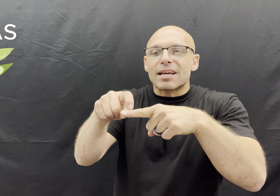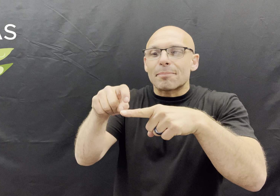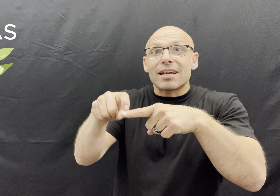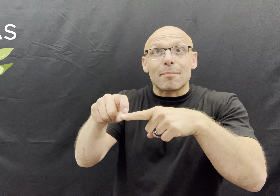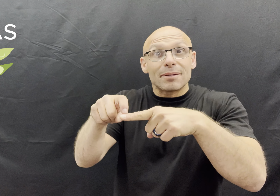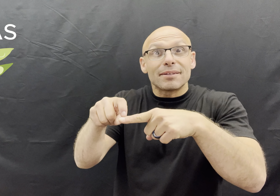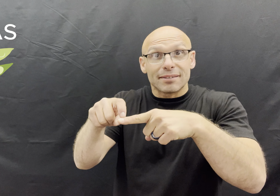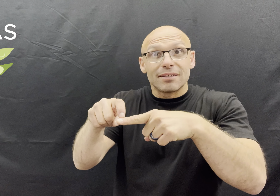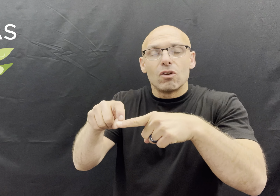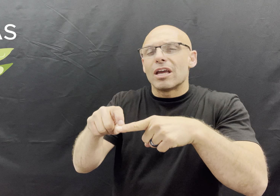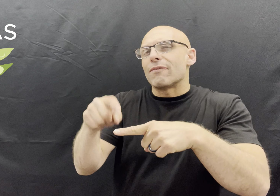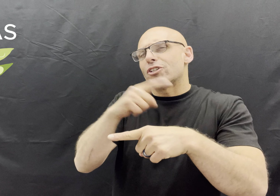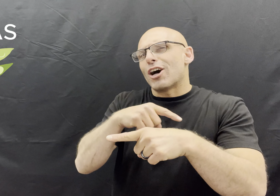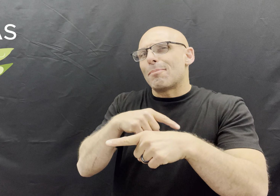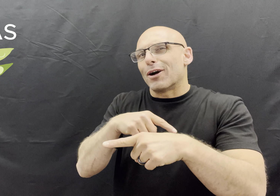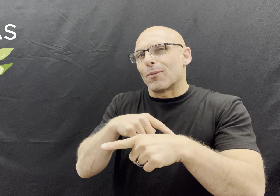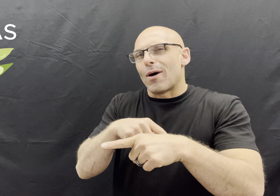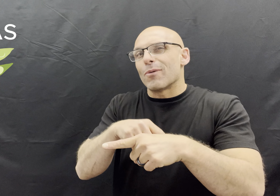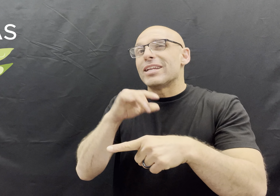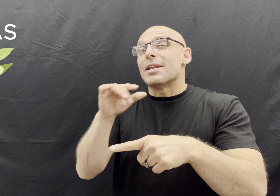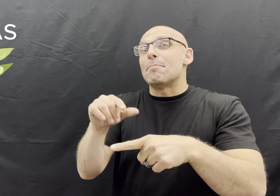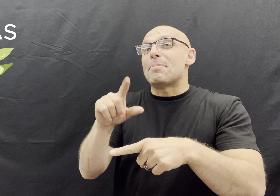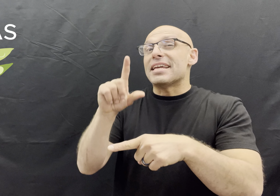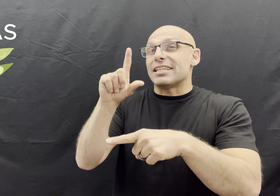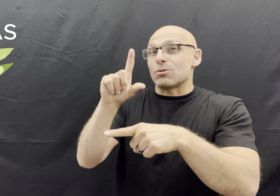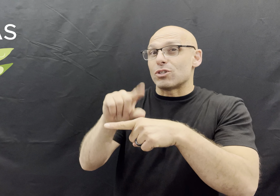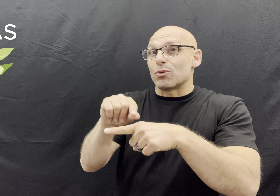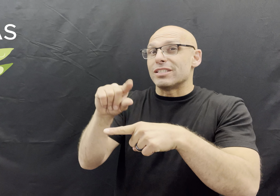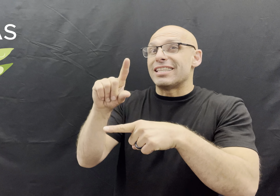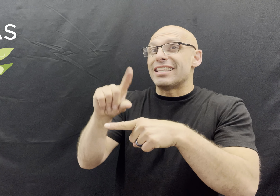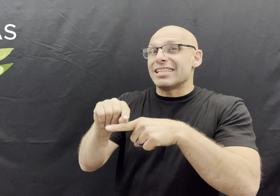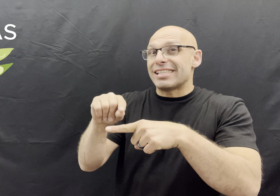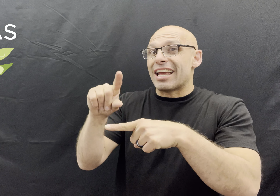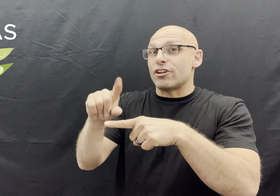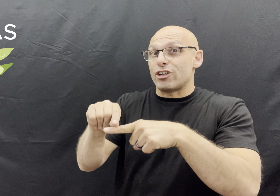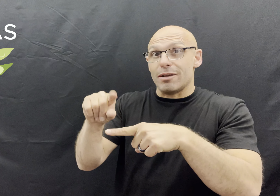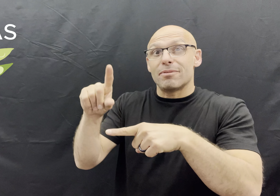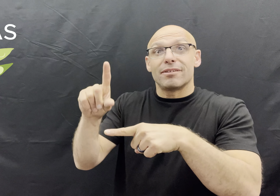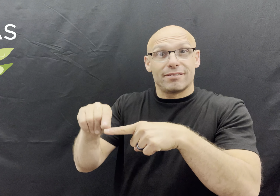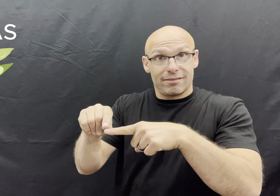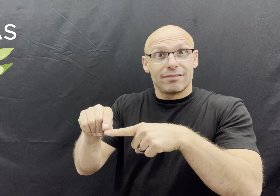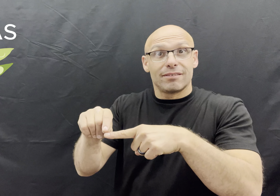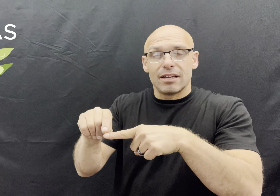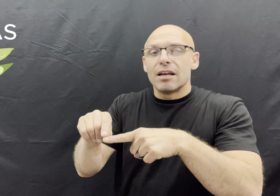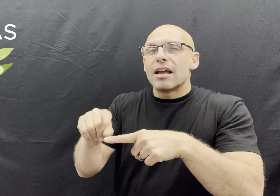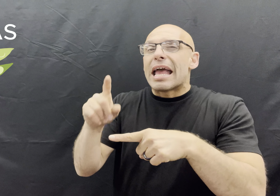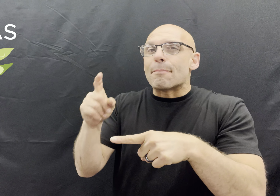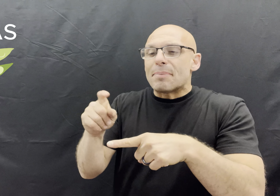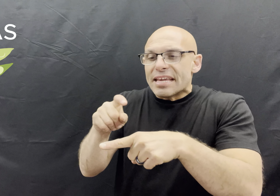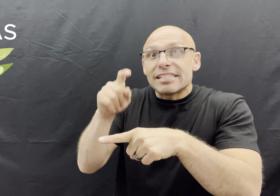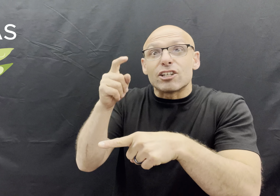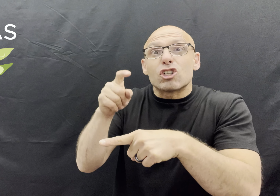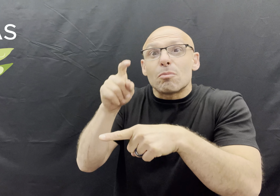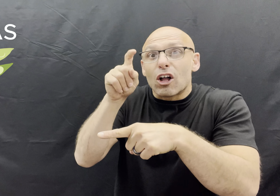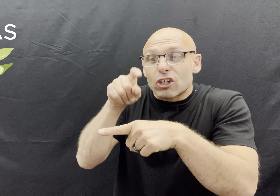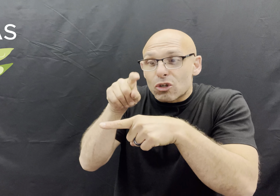tap. If you saw part 1, we did beans, which was this hand shape. And P's, they're smaller, so instead of